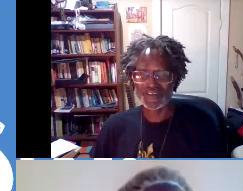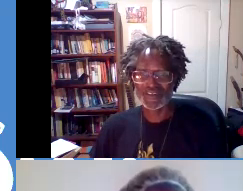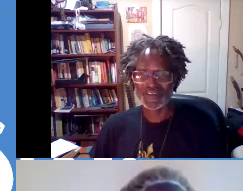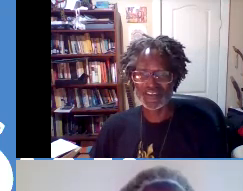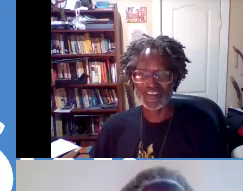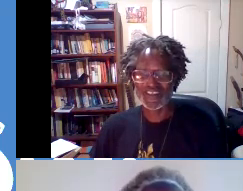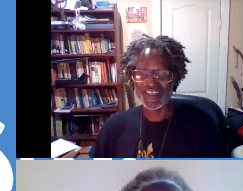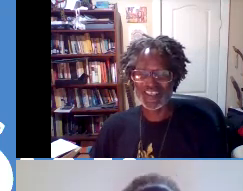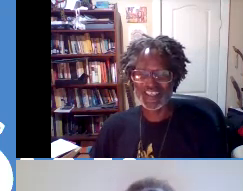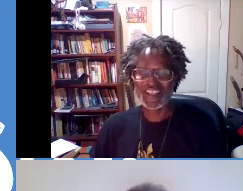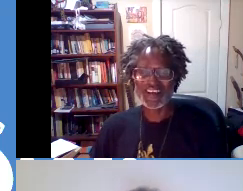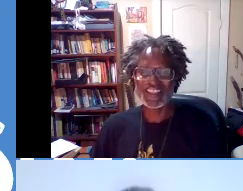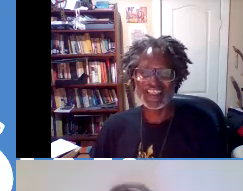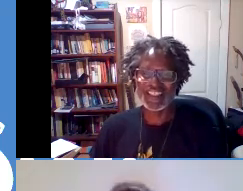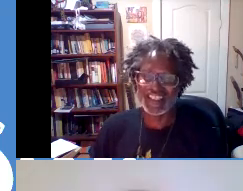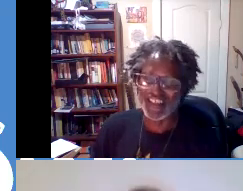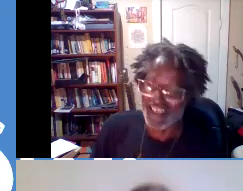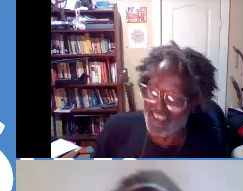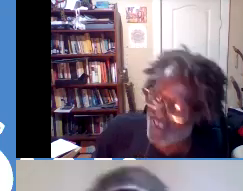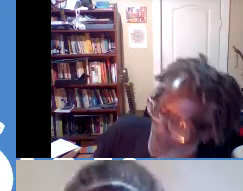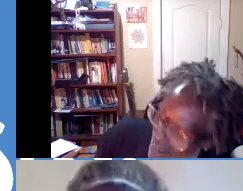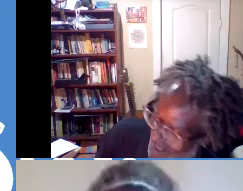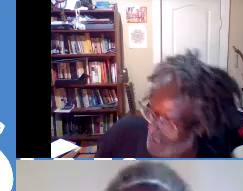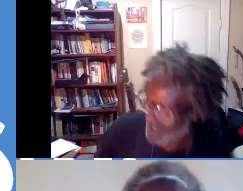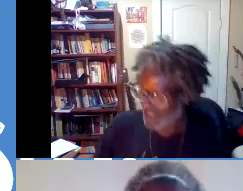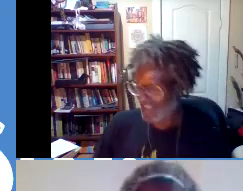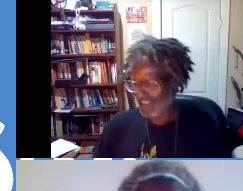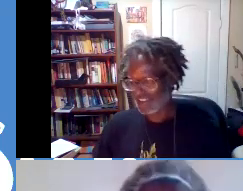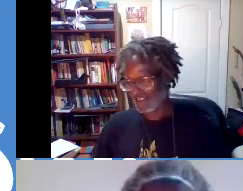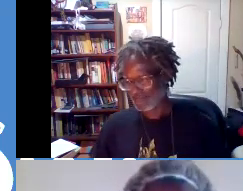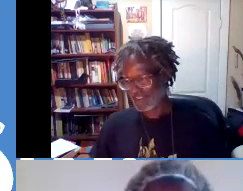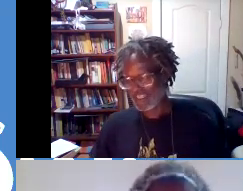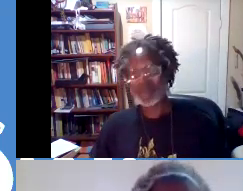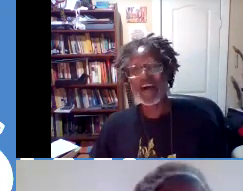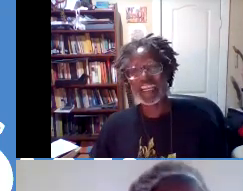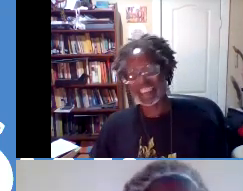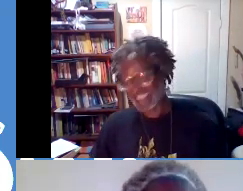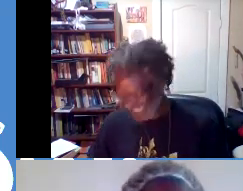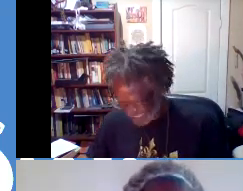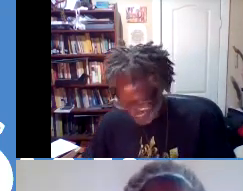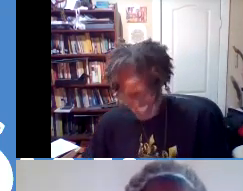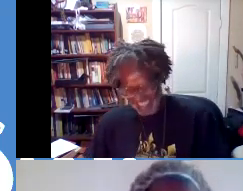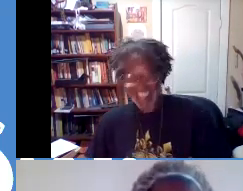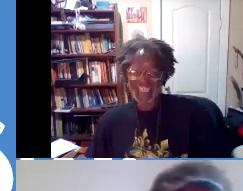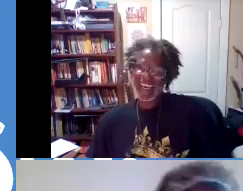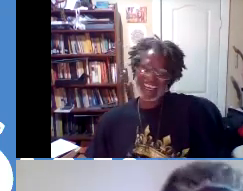English. But no, they talk about Ebonics.